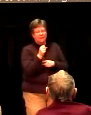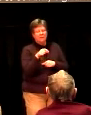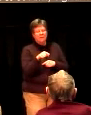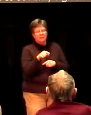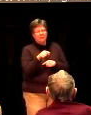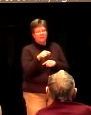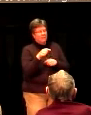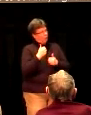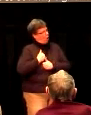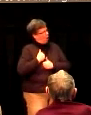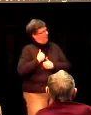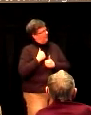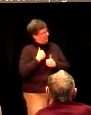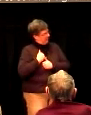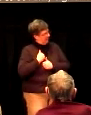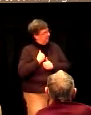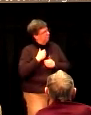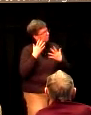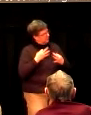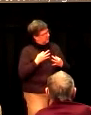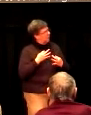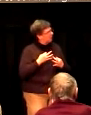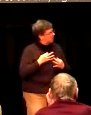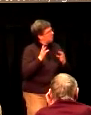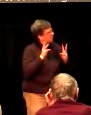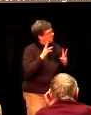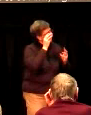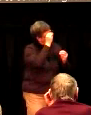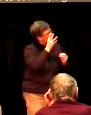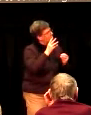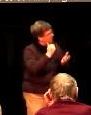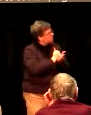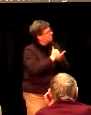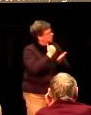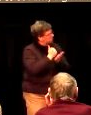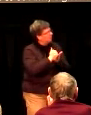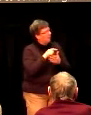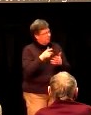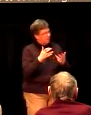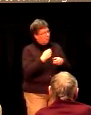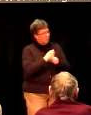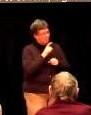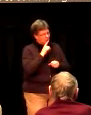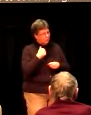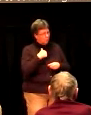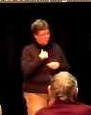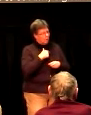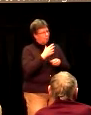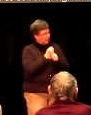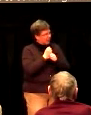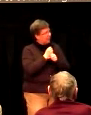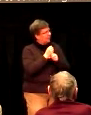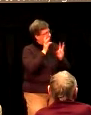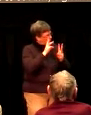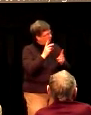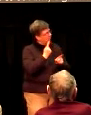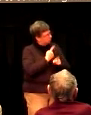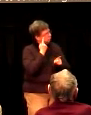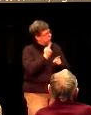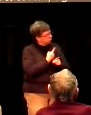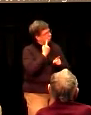the Army had decided that this information would be very useful and that they wanted to make sure that we were getting these observations